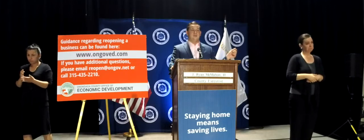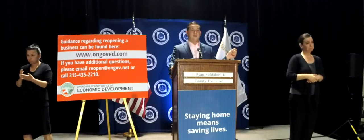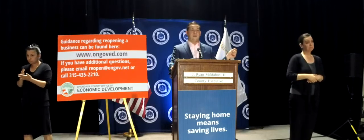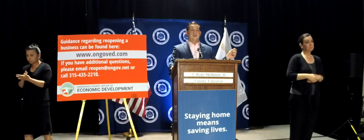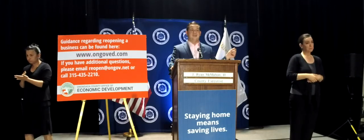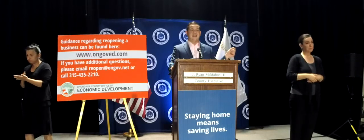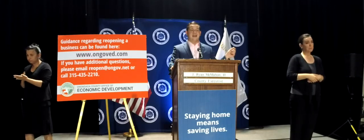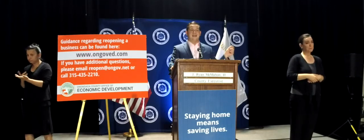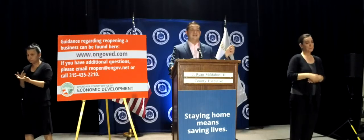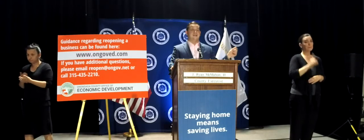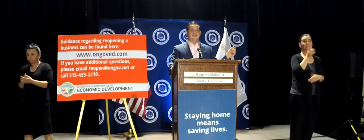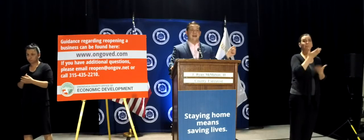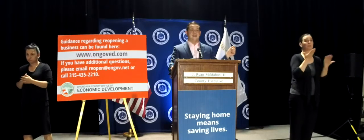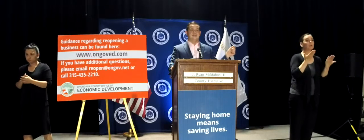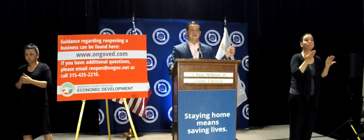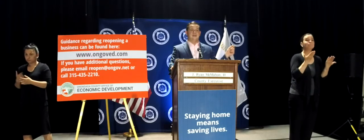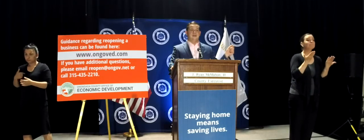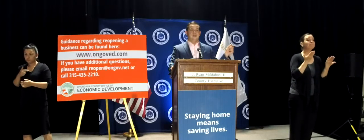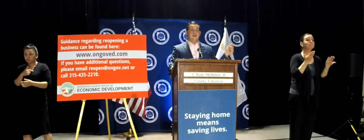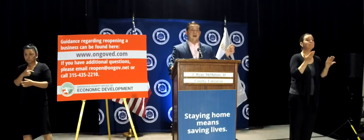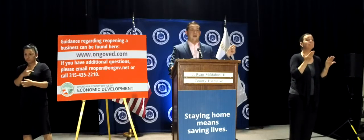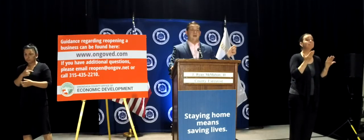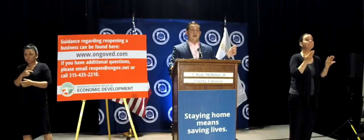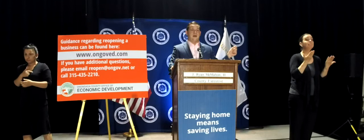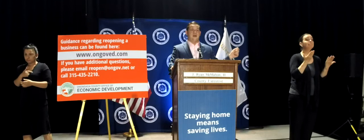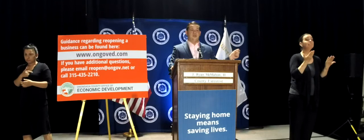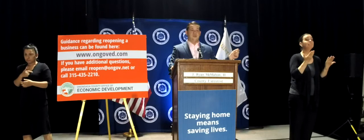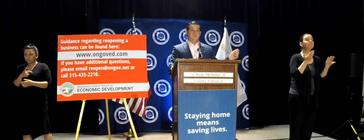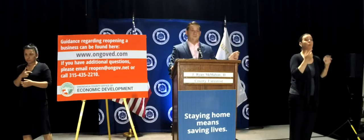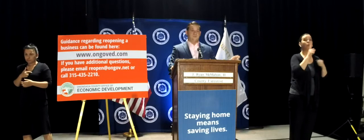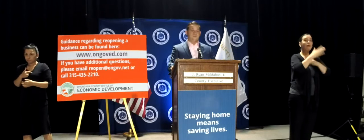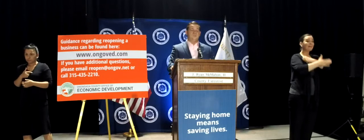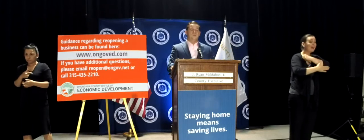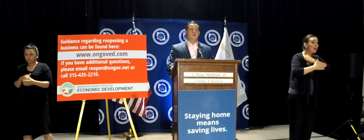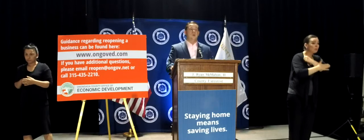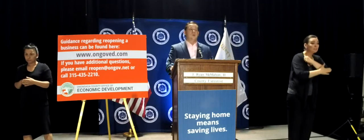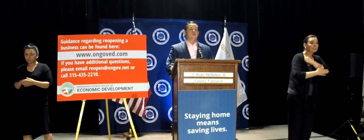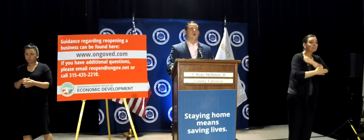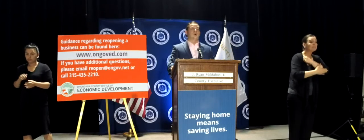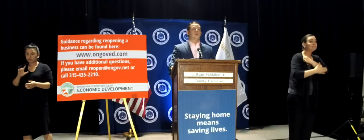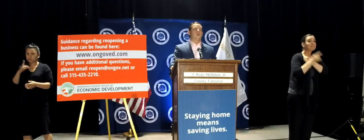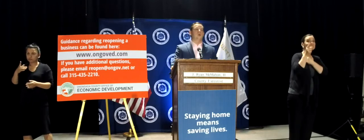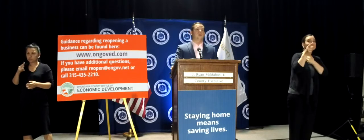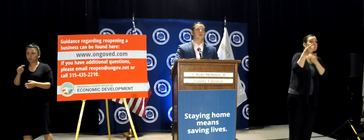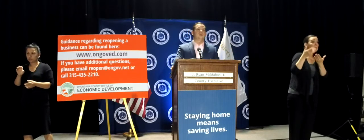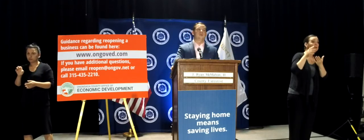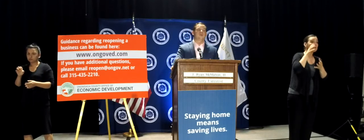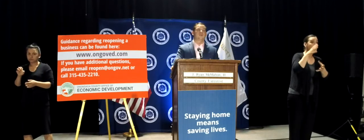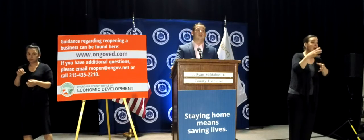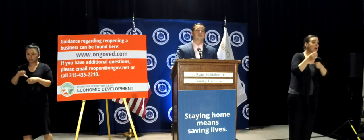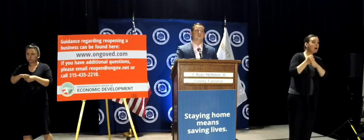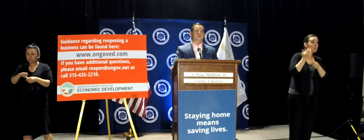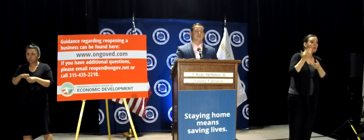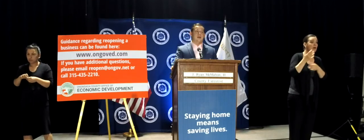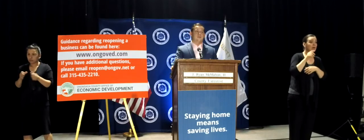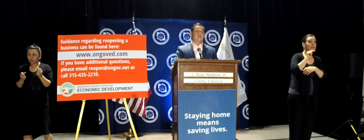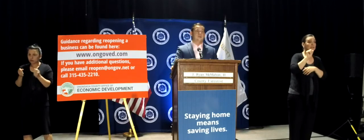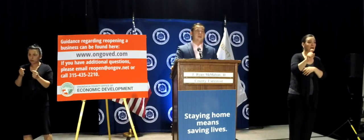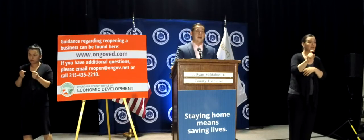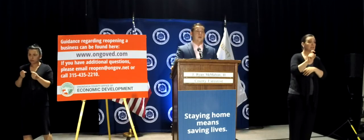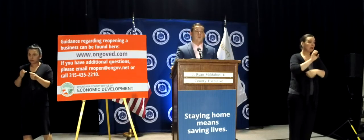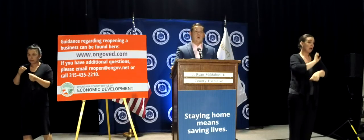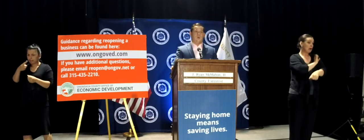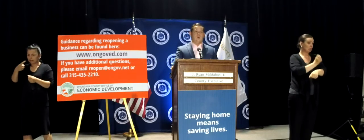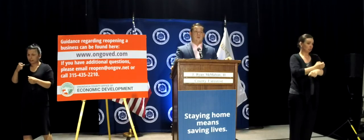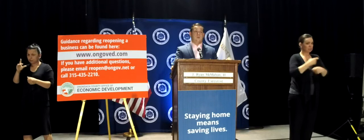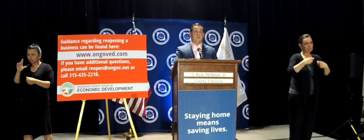that somehow does not get sales tax on energy. So the decision is, yes,